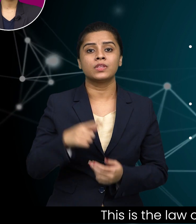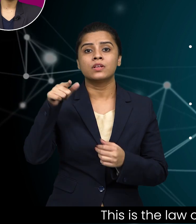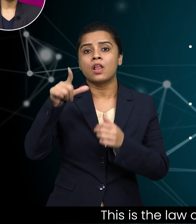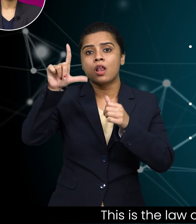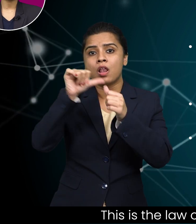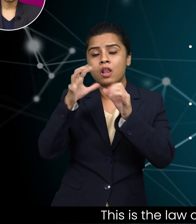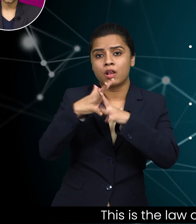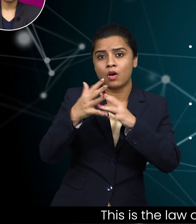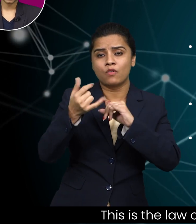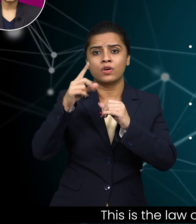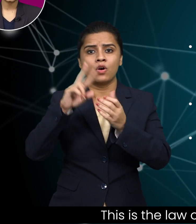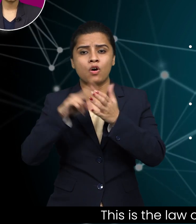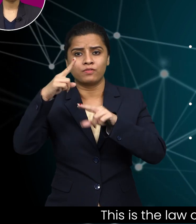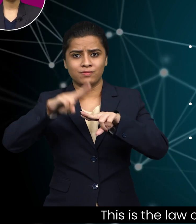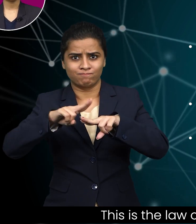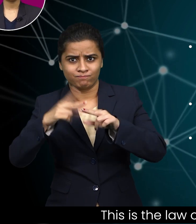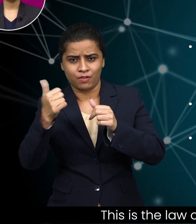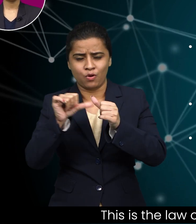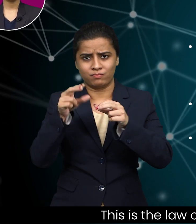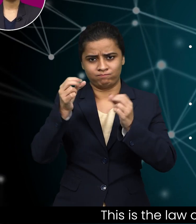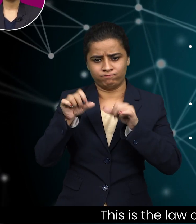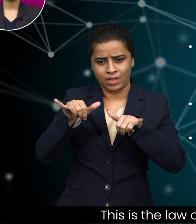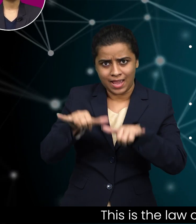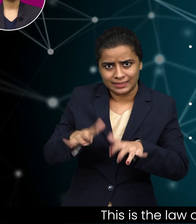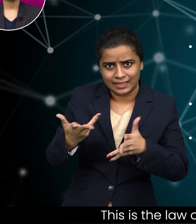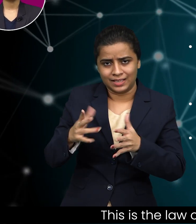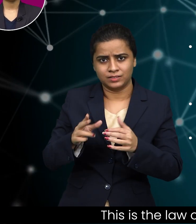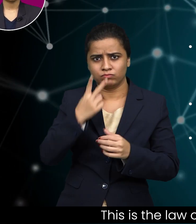This is the law of conservation of mass.